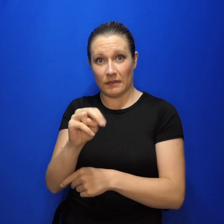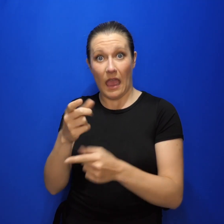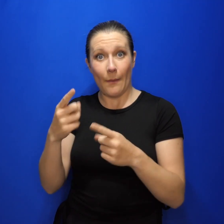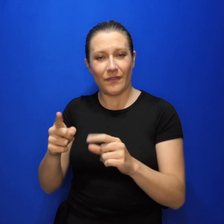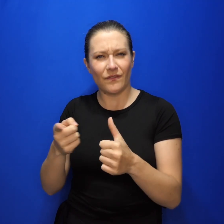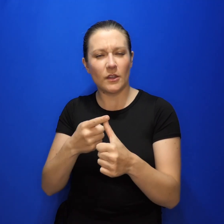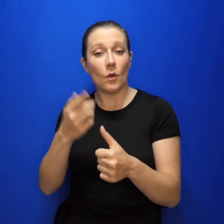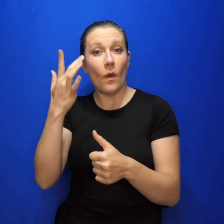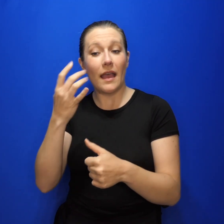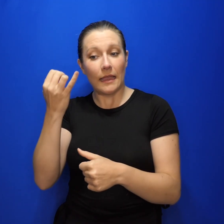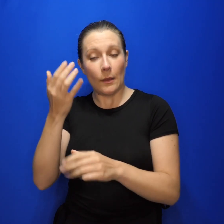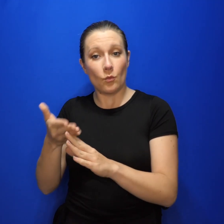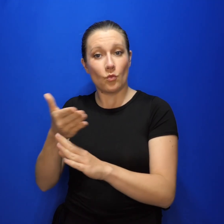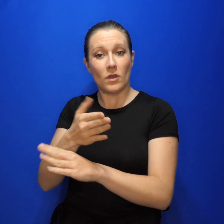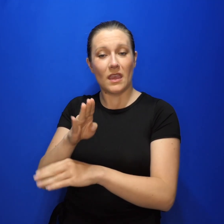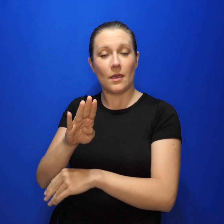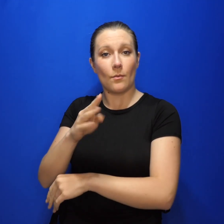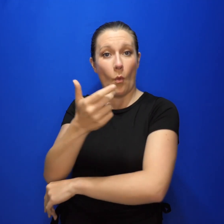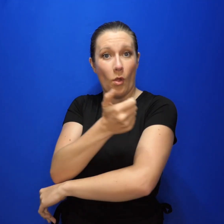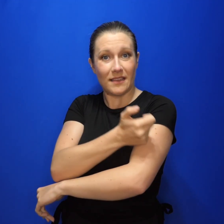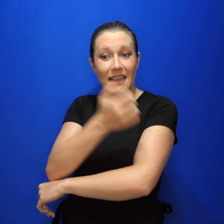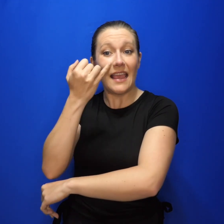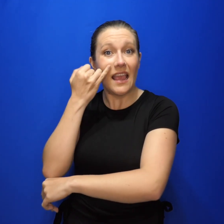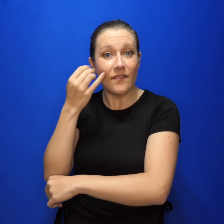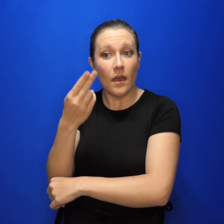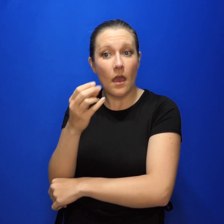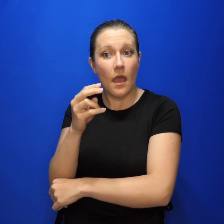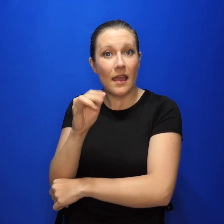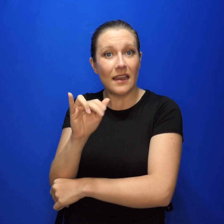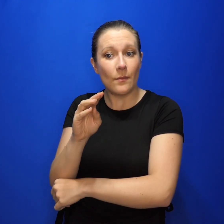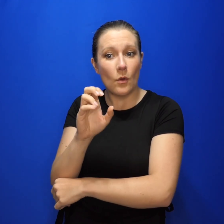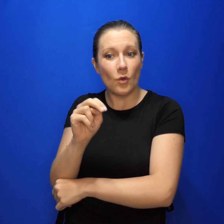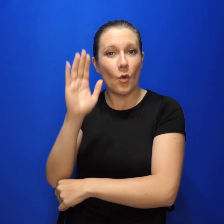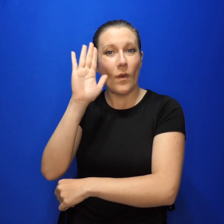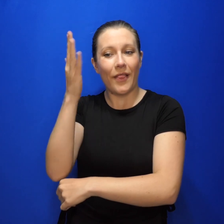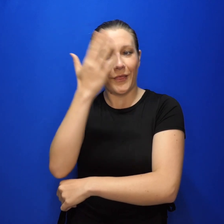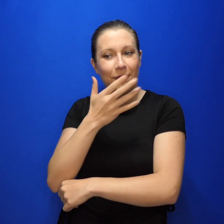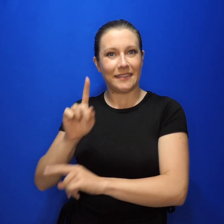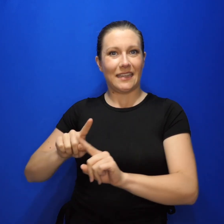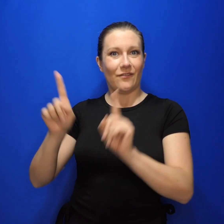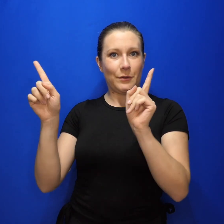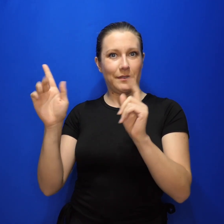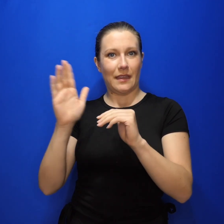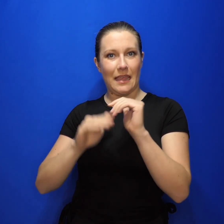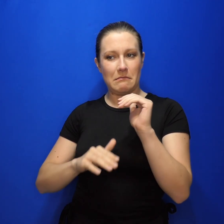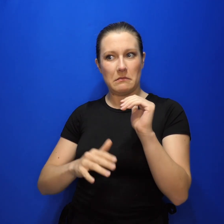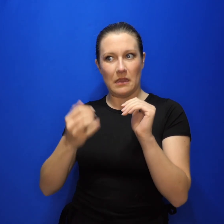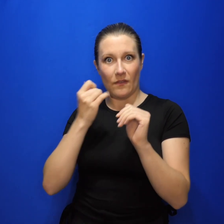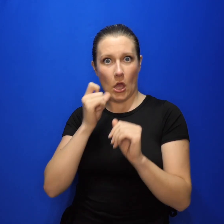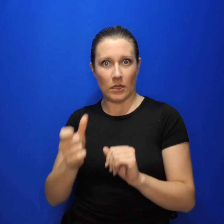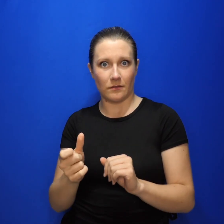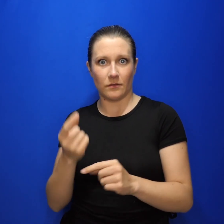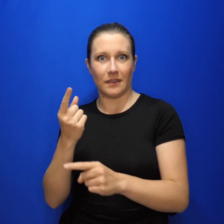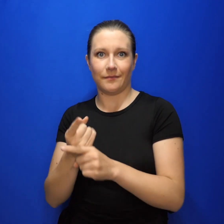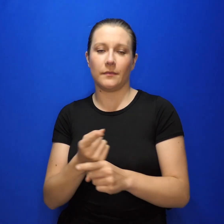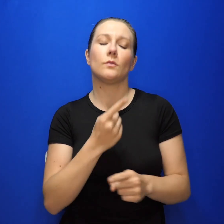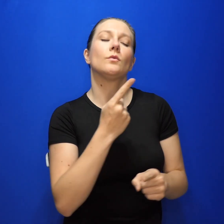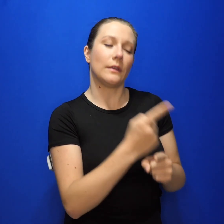pre-bolusing, if you're honeymooning, is going to look different than after you've had diabetes for a while too. You know, Correct. And so you're going to have to be